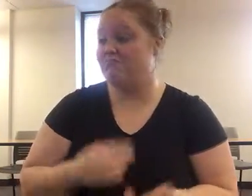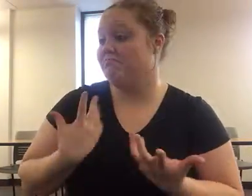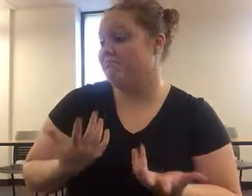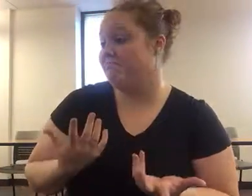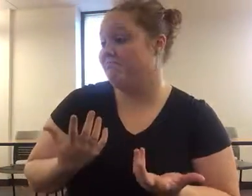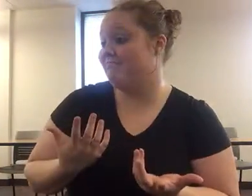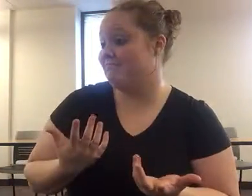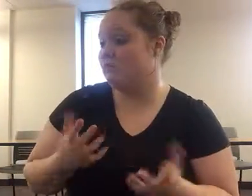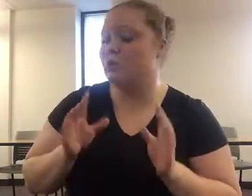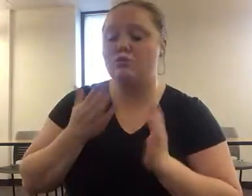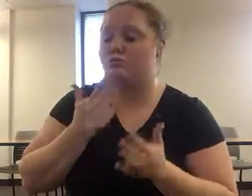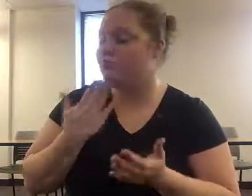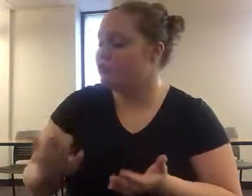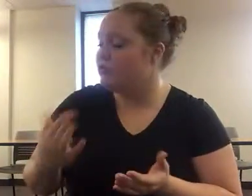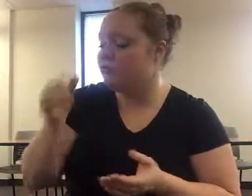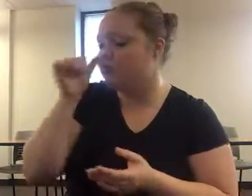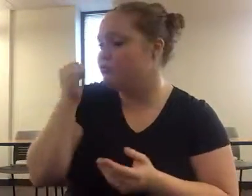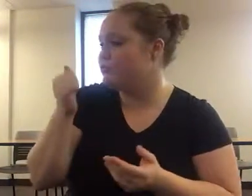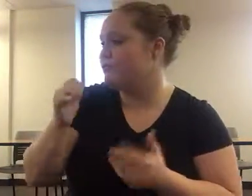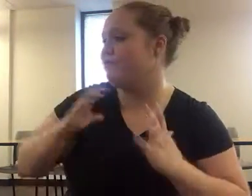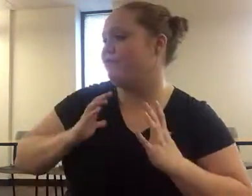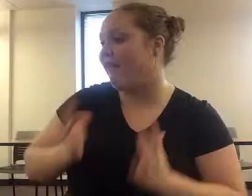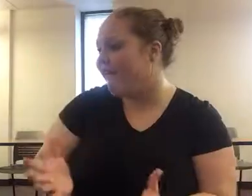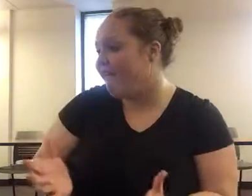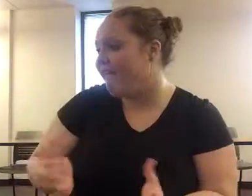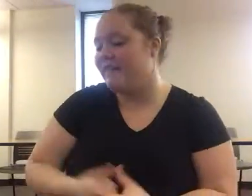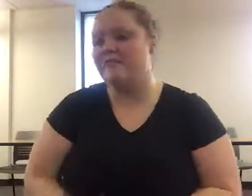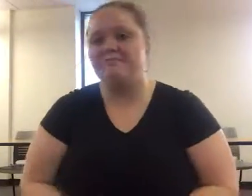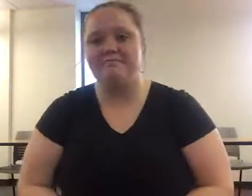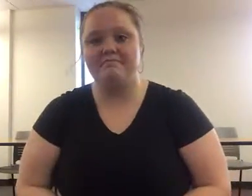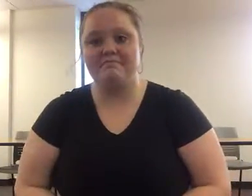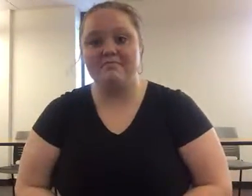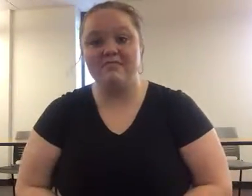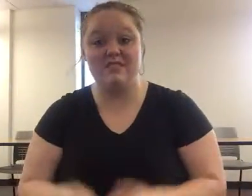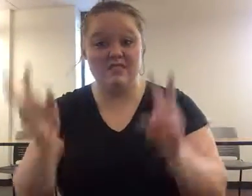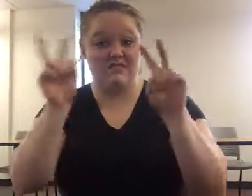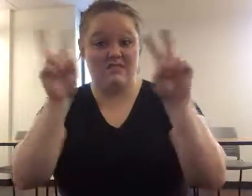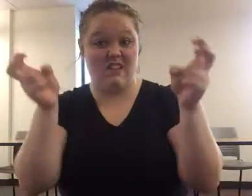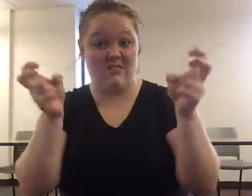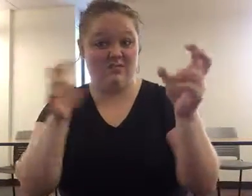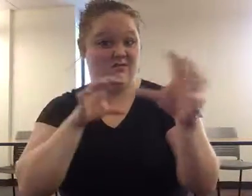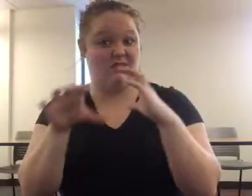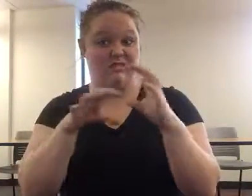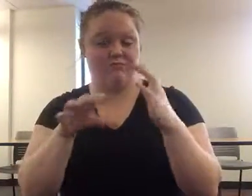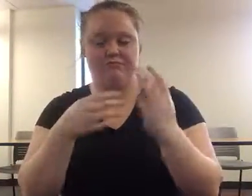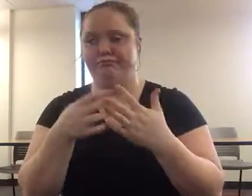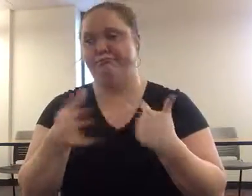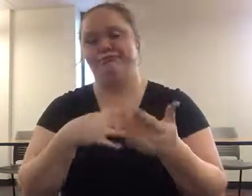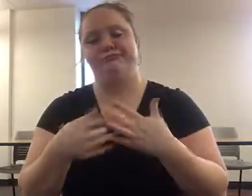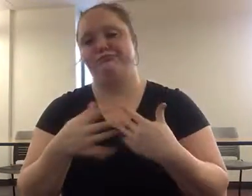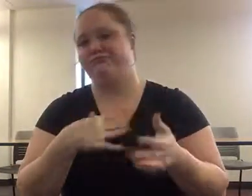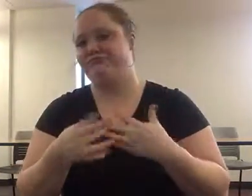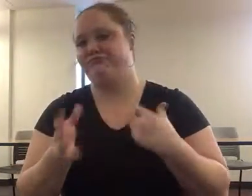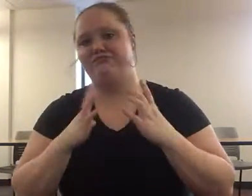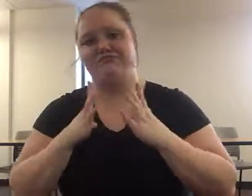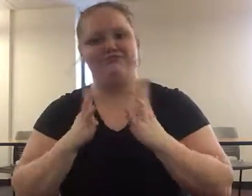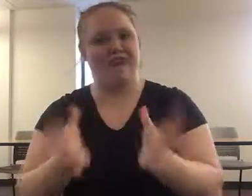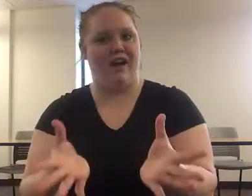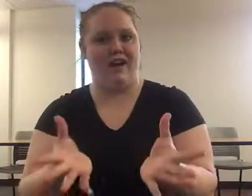started. If the Buckeyes had just won the national championship the night before, we're talking about the Buckeyes.